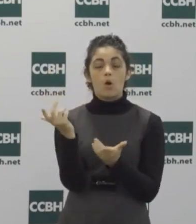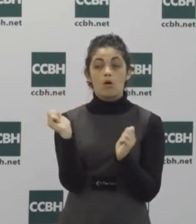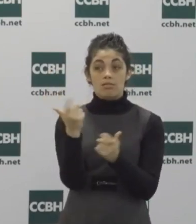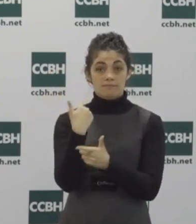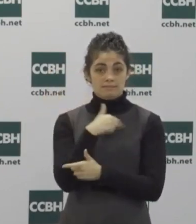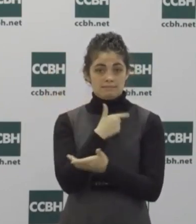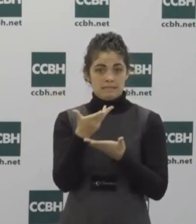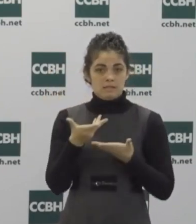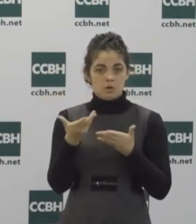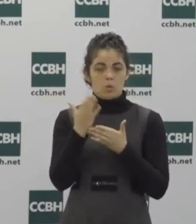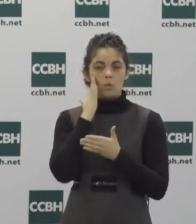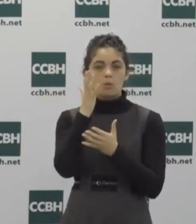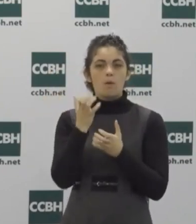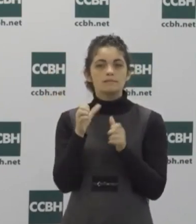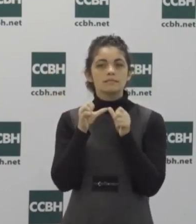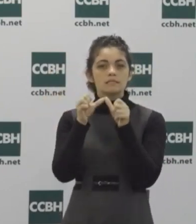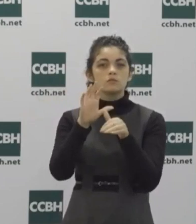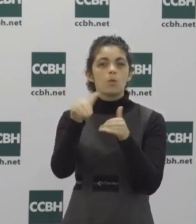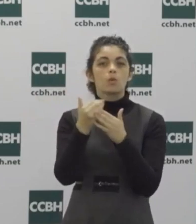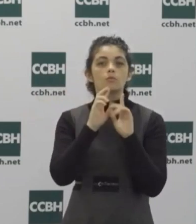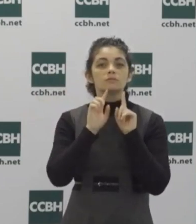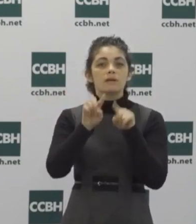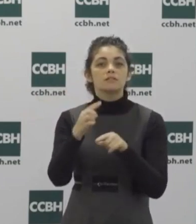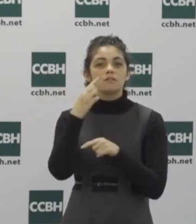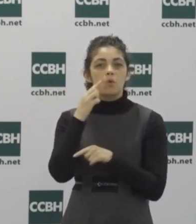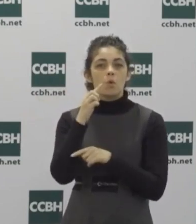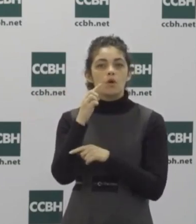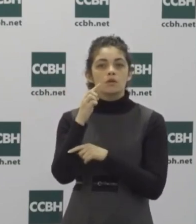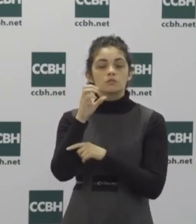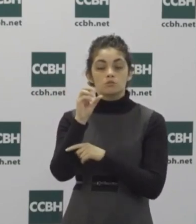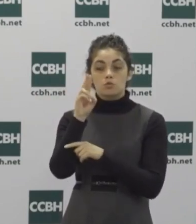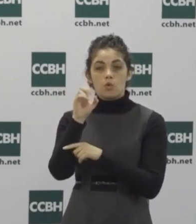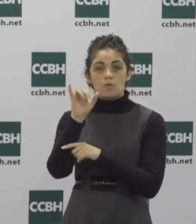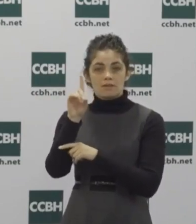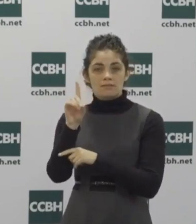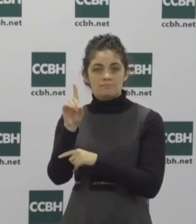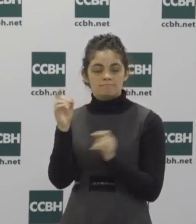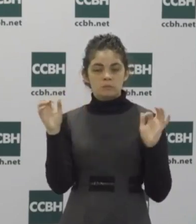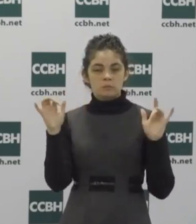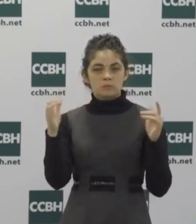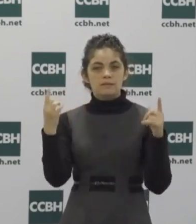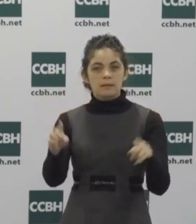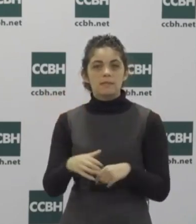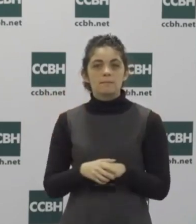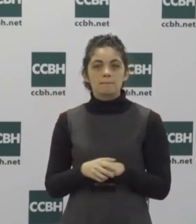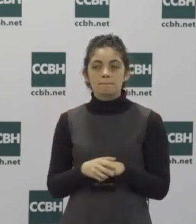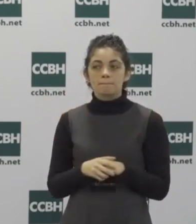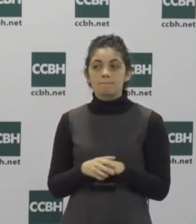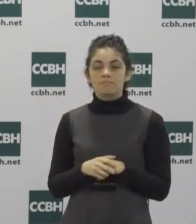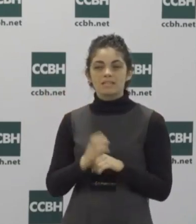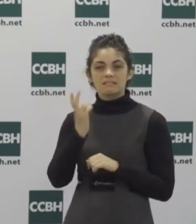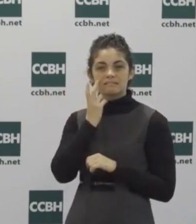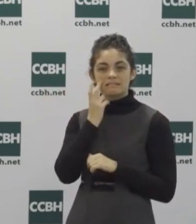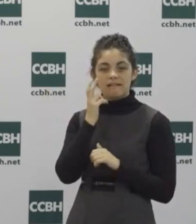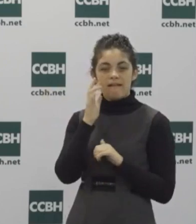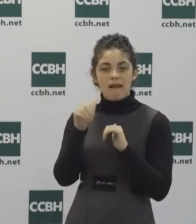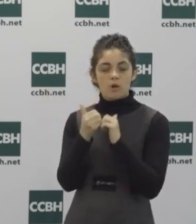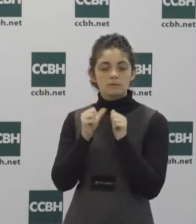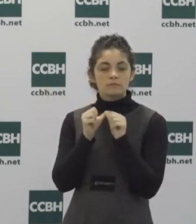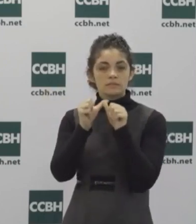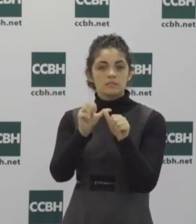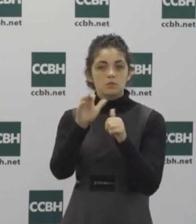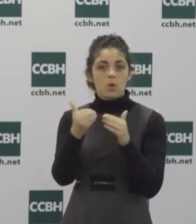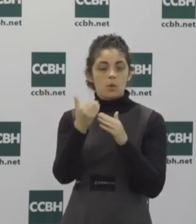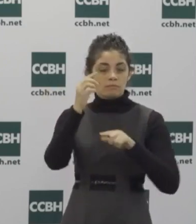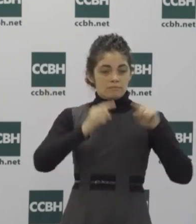department to continue the ongoing response to COVID pandemic, even as we look at how we continue operations